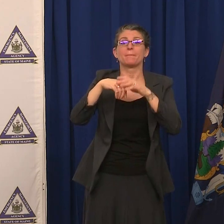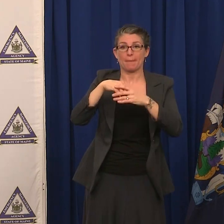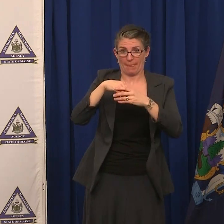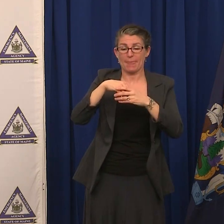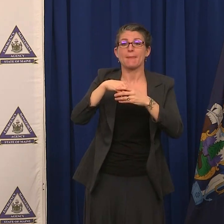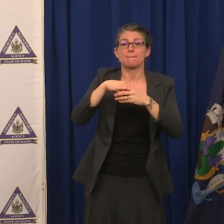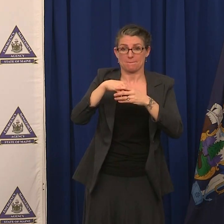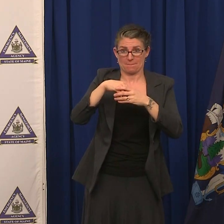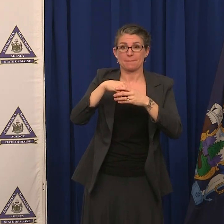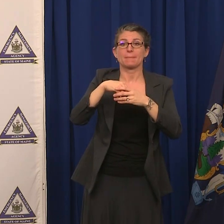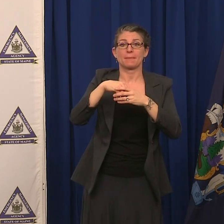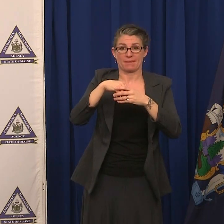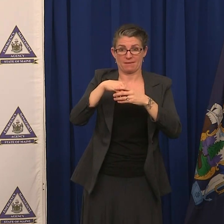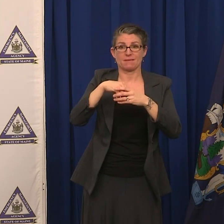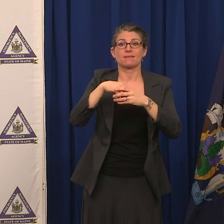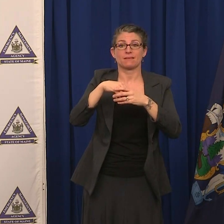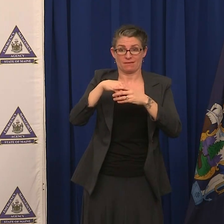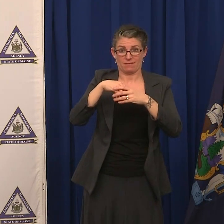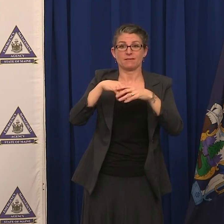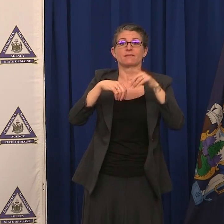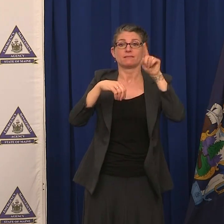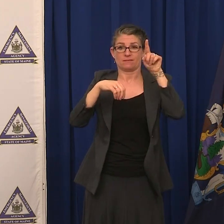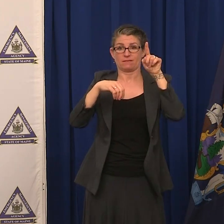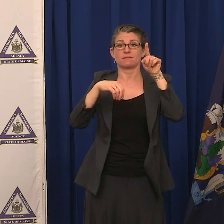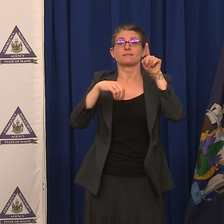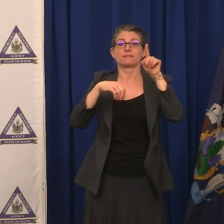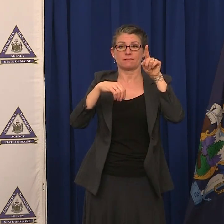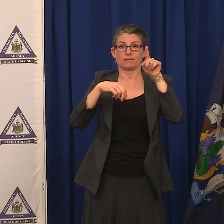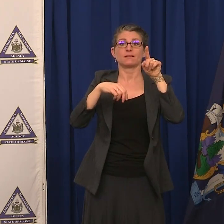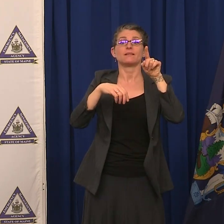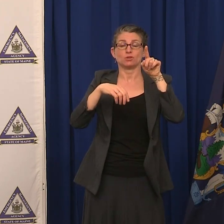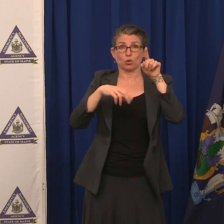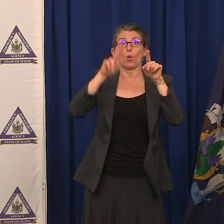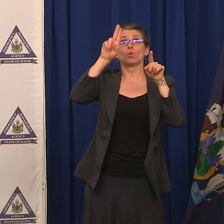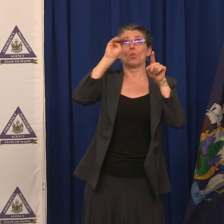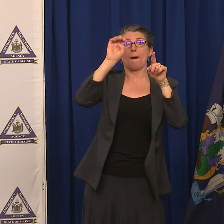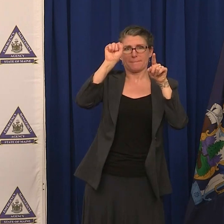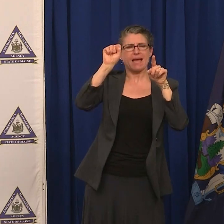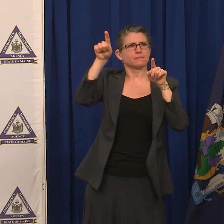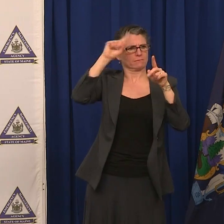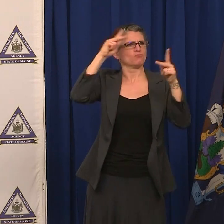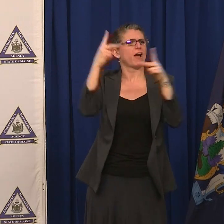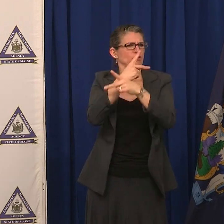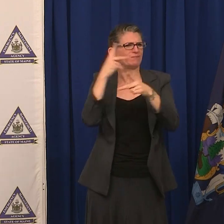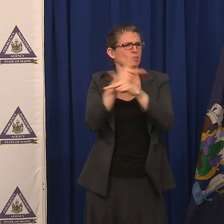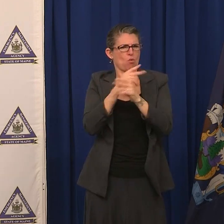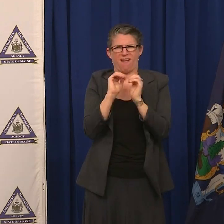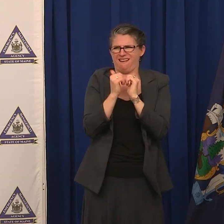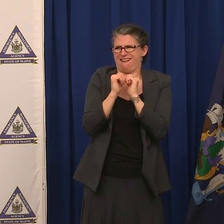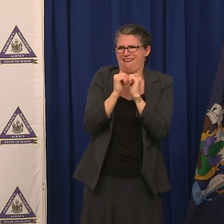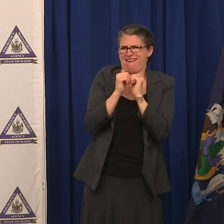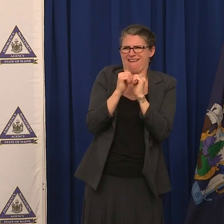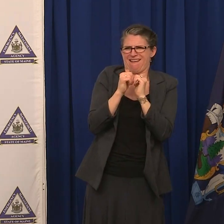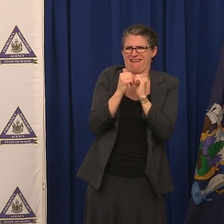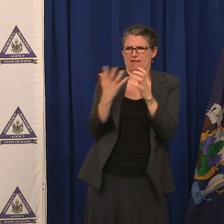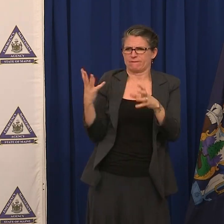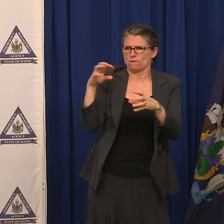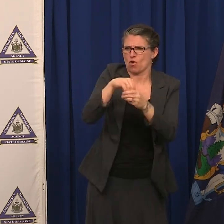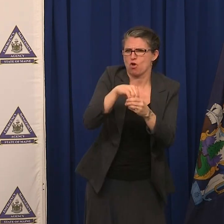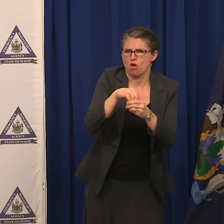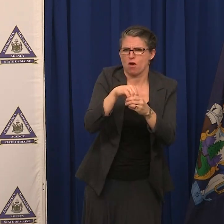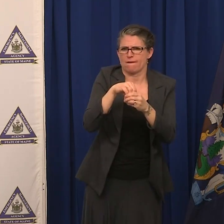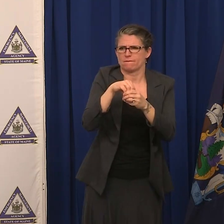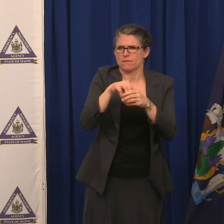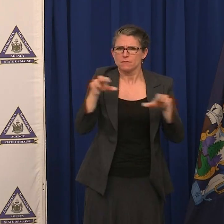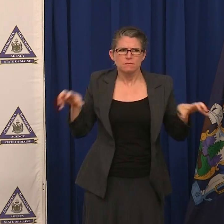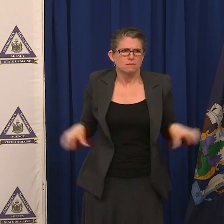how PPE should be made. I think it's Don, I think we're not at the stage yet where we are able to project